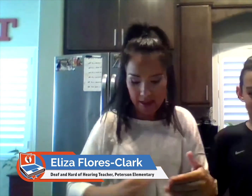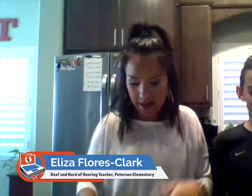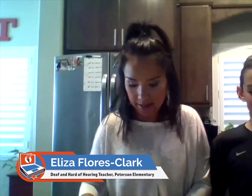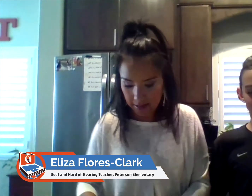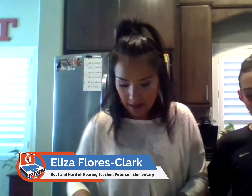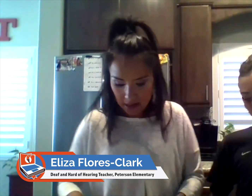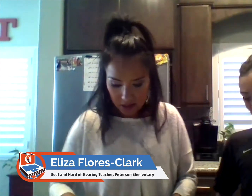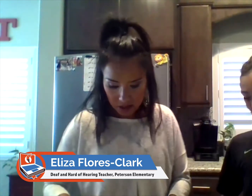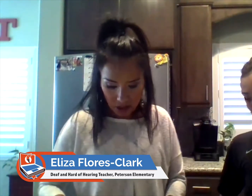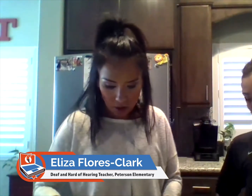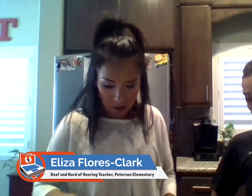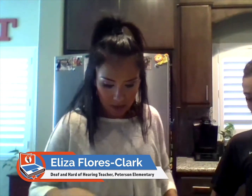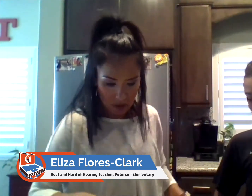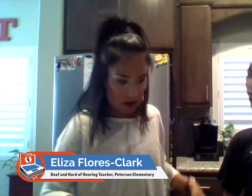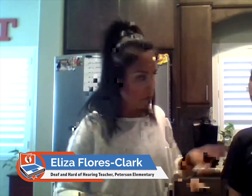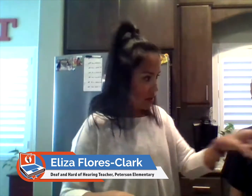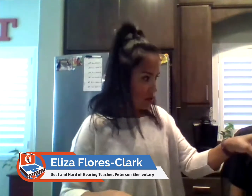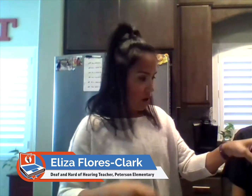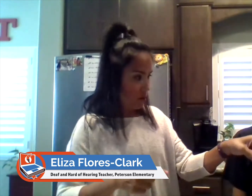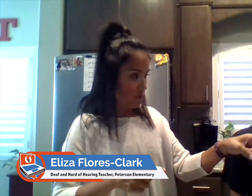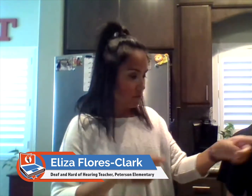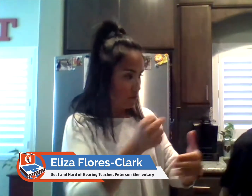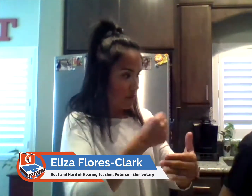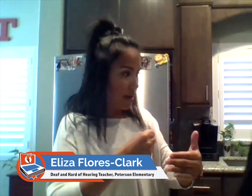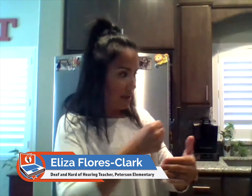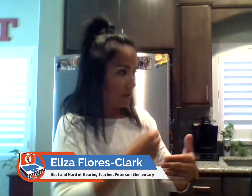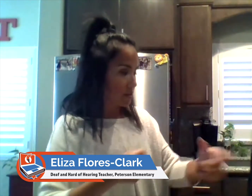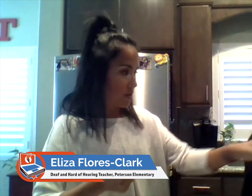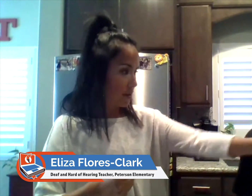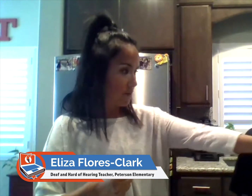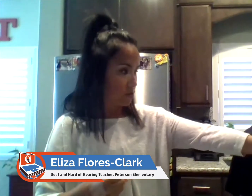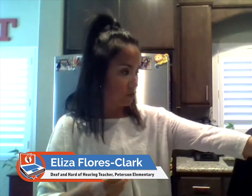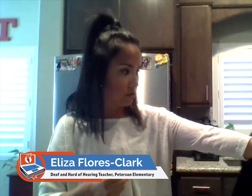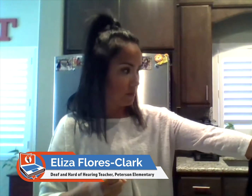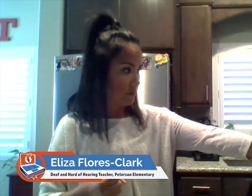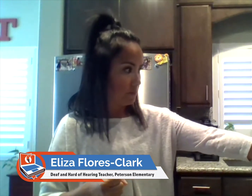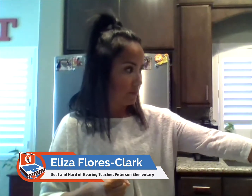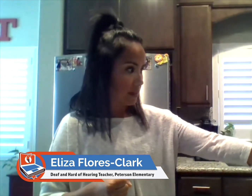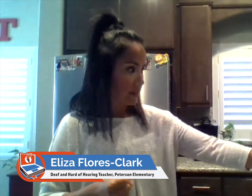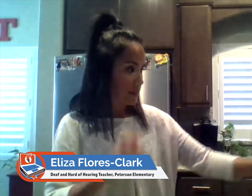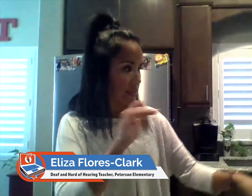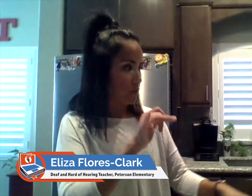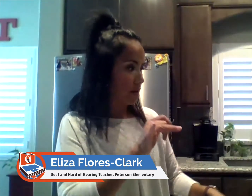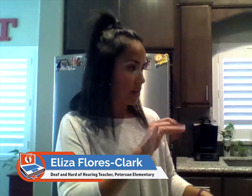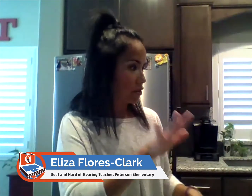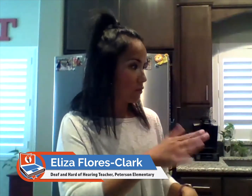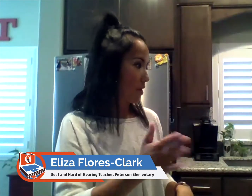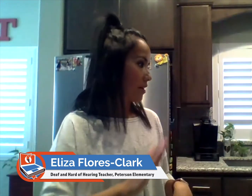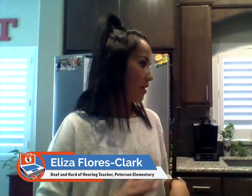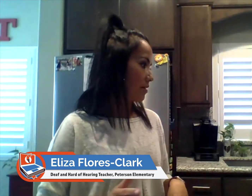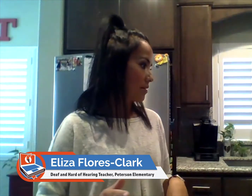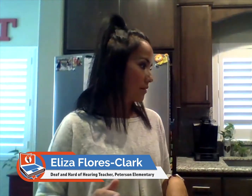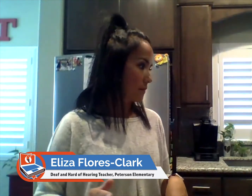Yes. So I'm going to grab, can you grab our hand mixer out of that drawer? The same one I use for pancakes.